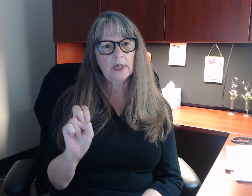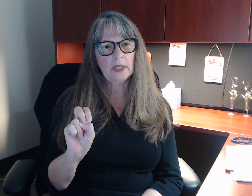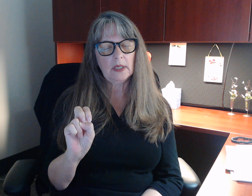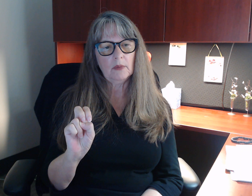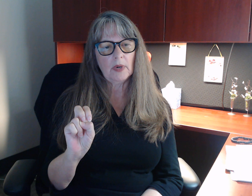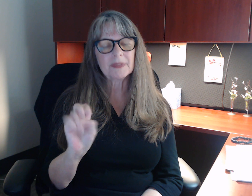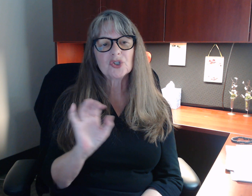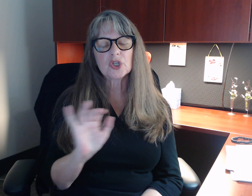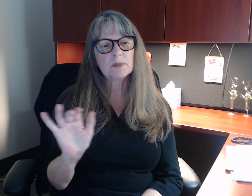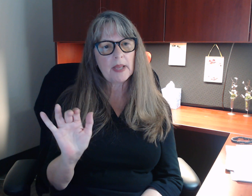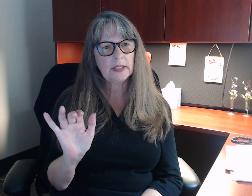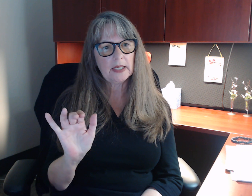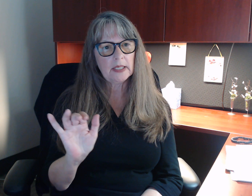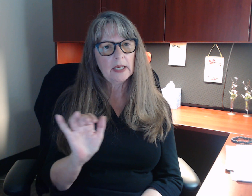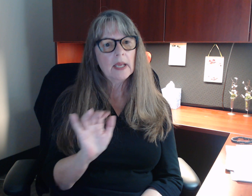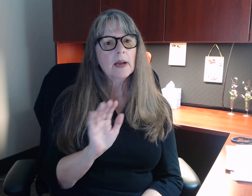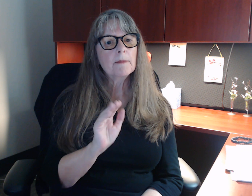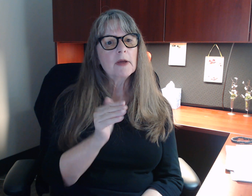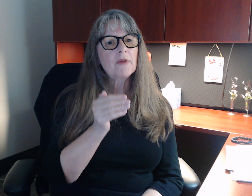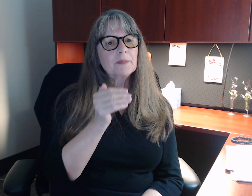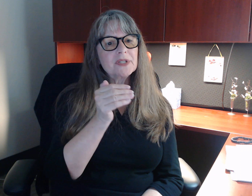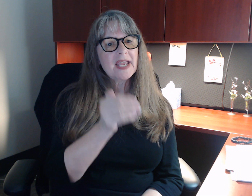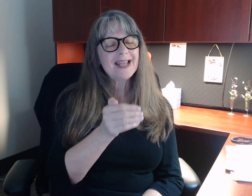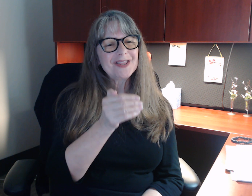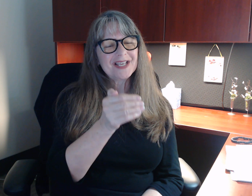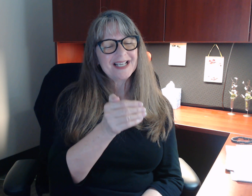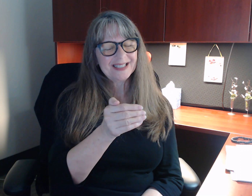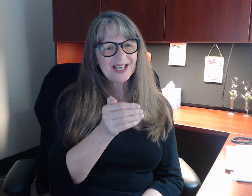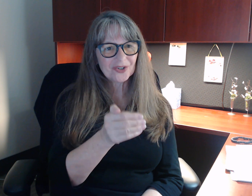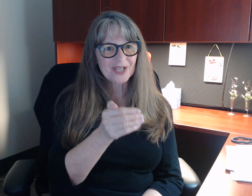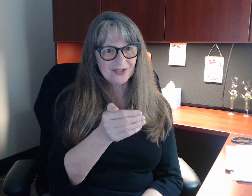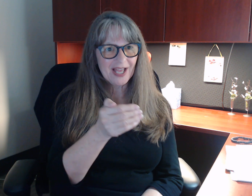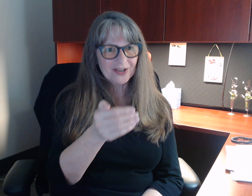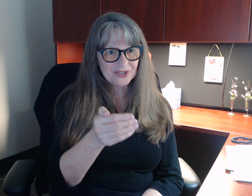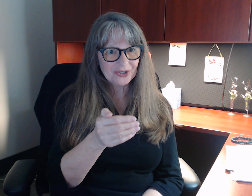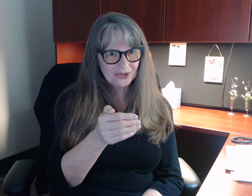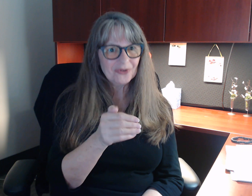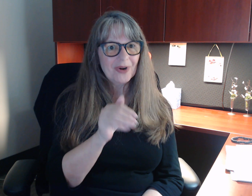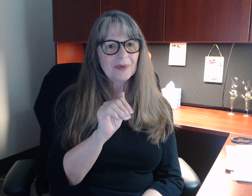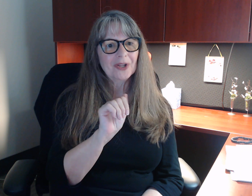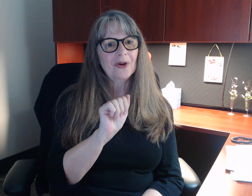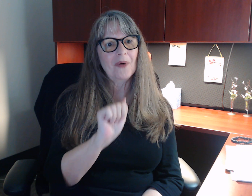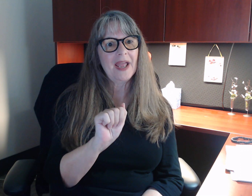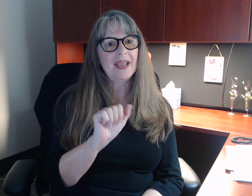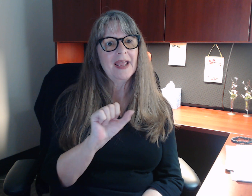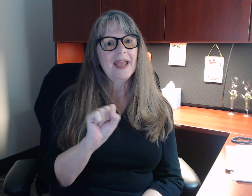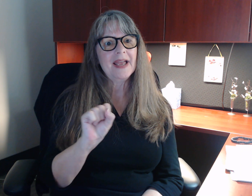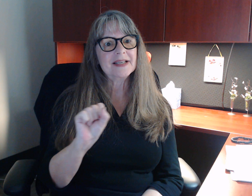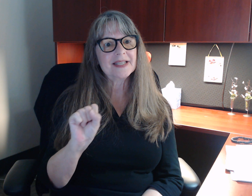A-S-S-U-R-E, when I'm just spelling it. But if I'm saying the letters out loud to you, I'm going to go